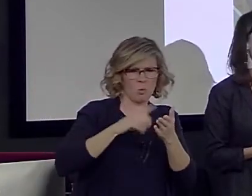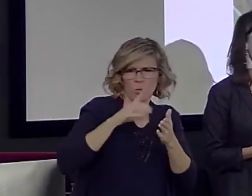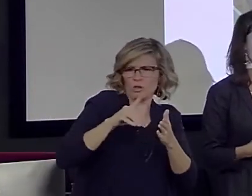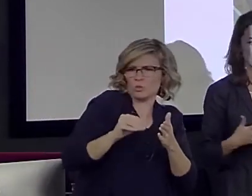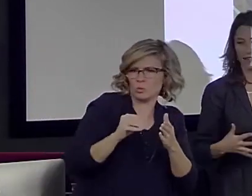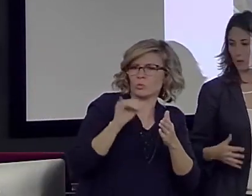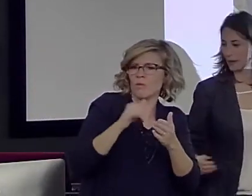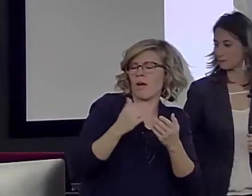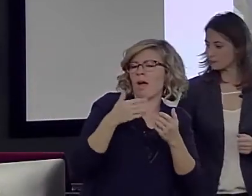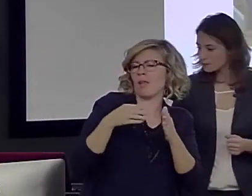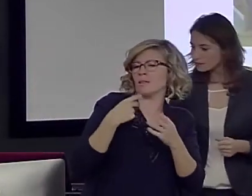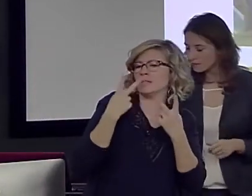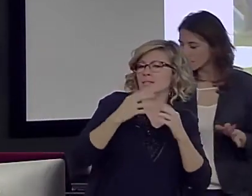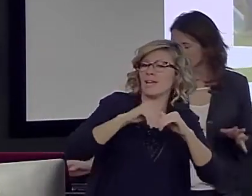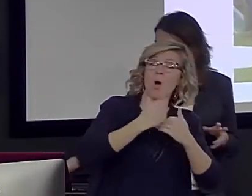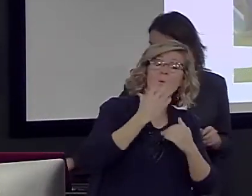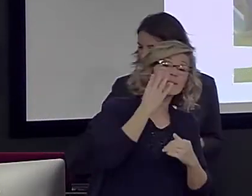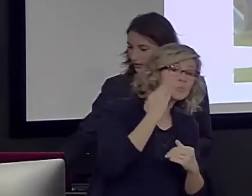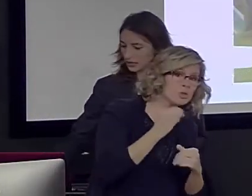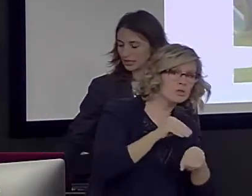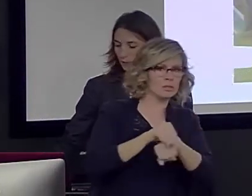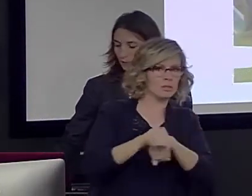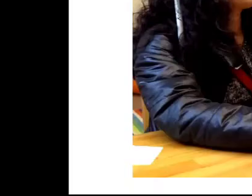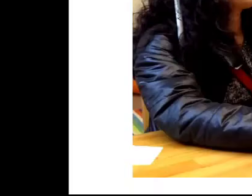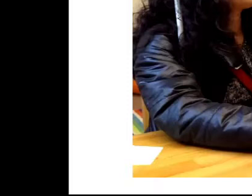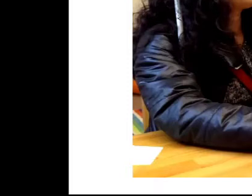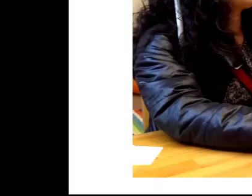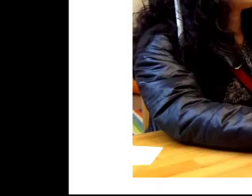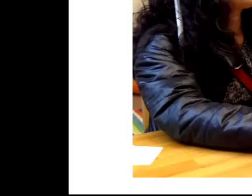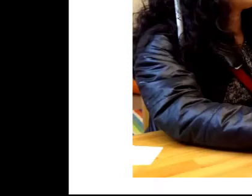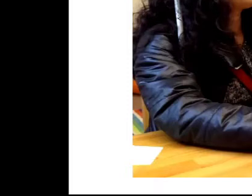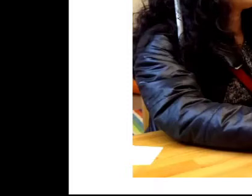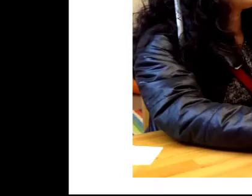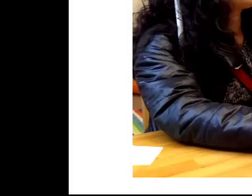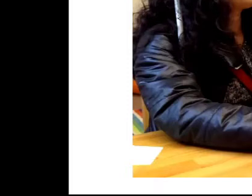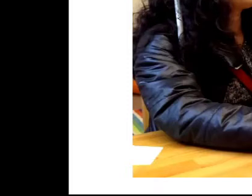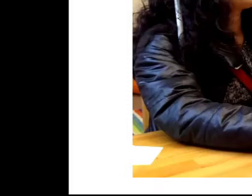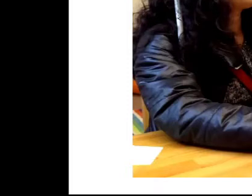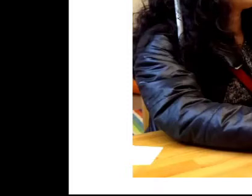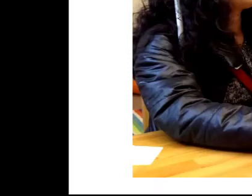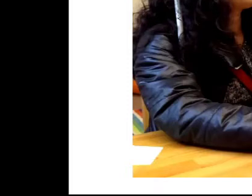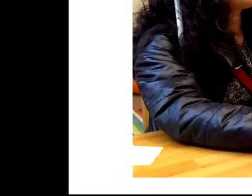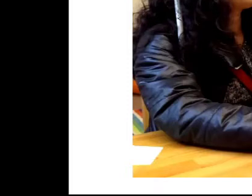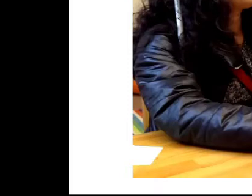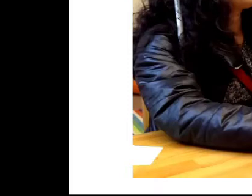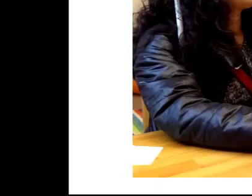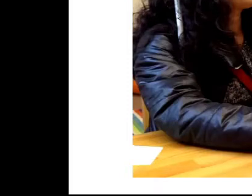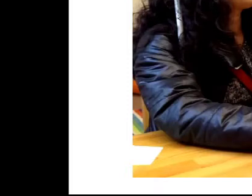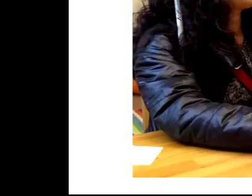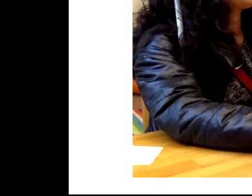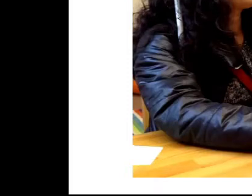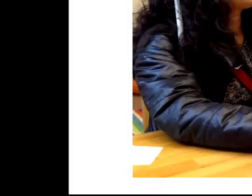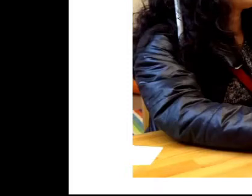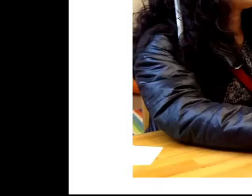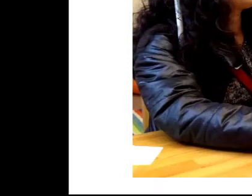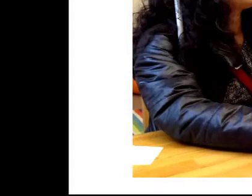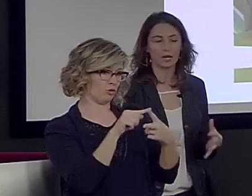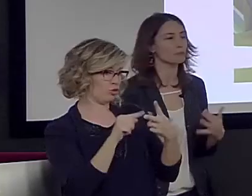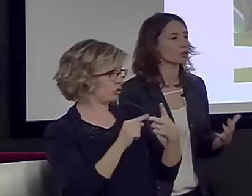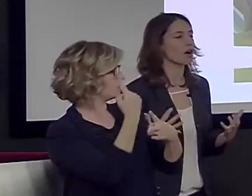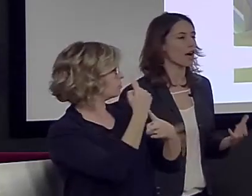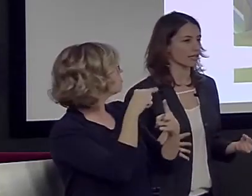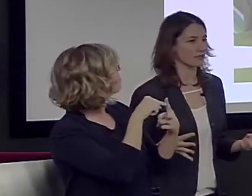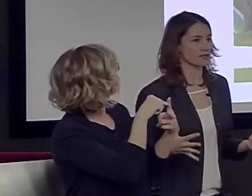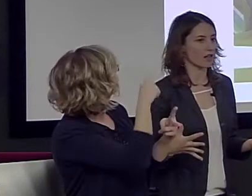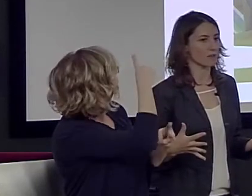shapes brain development? So I'm going to talk about two questions today. One is, how does nature and nurture